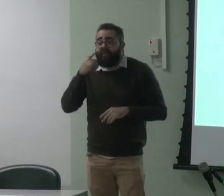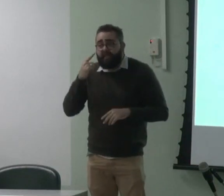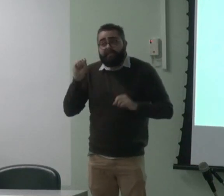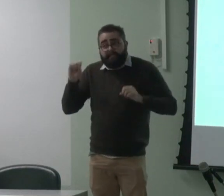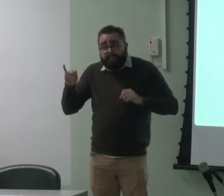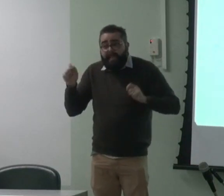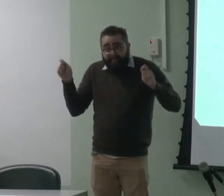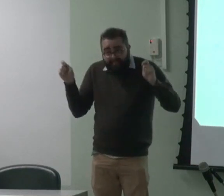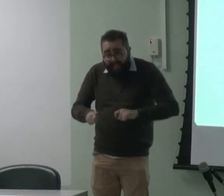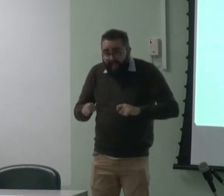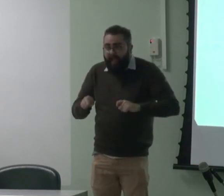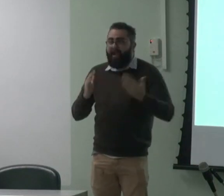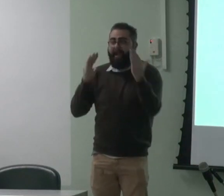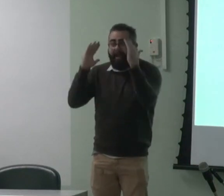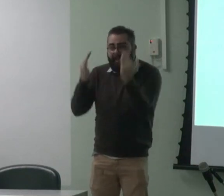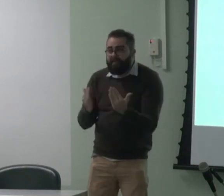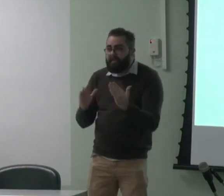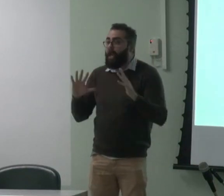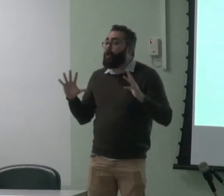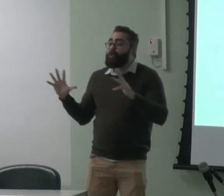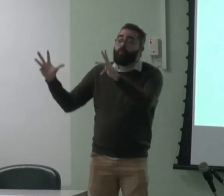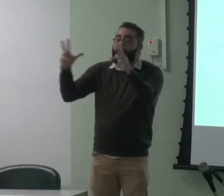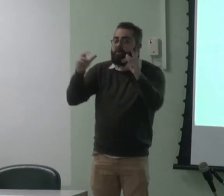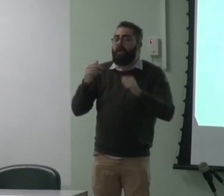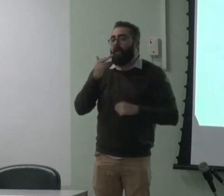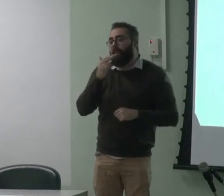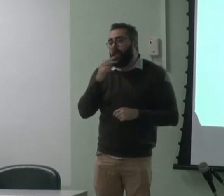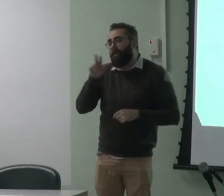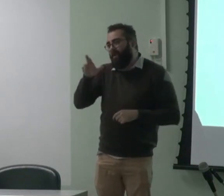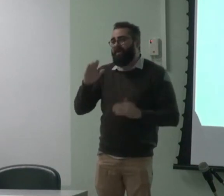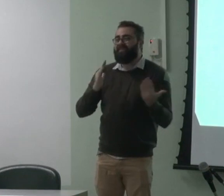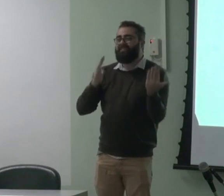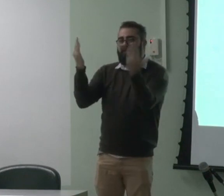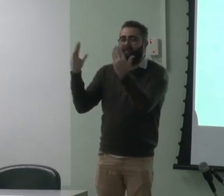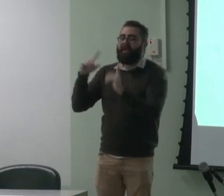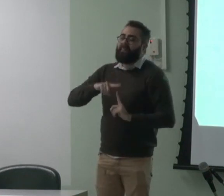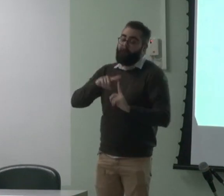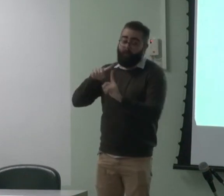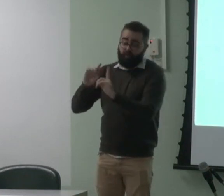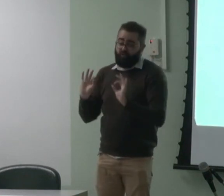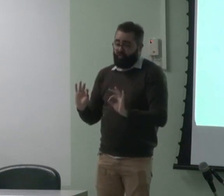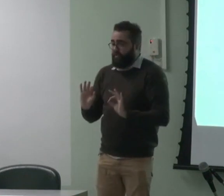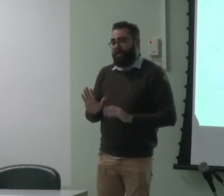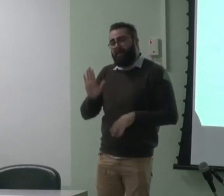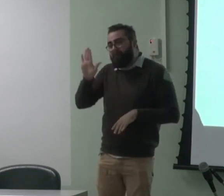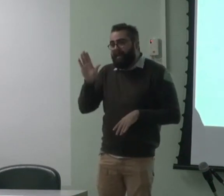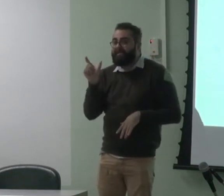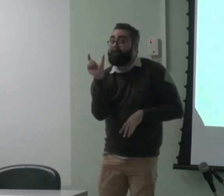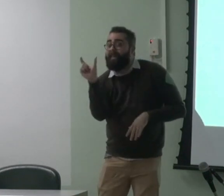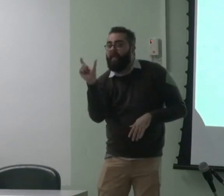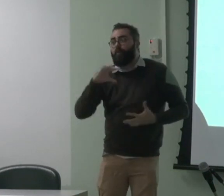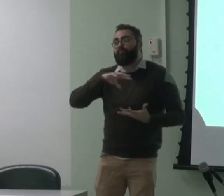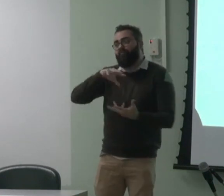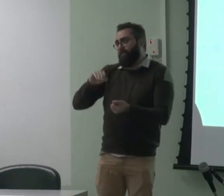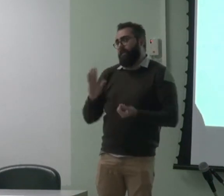possible, regardless of their typological differences, if that answers your question.